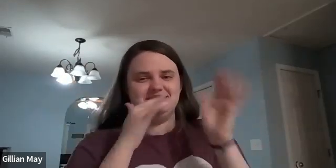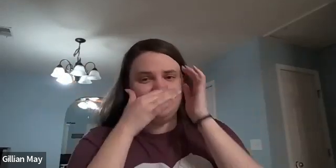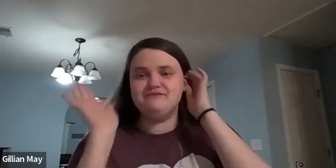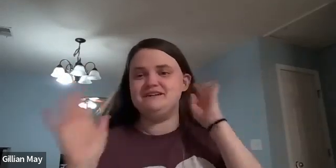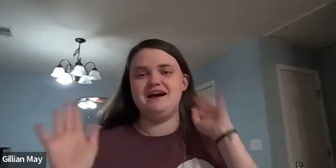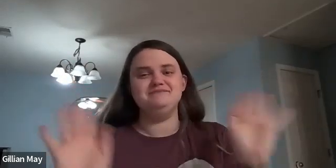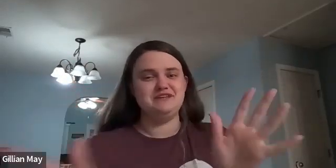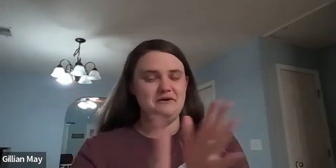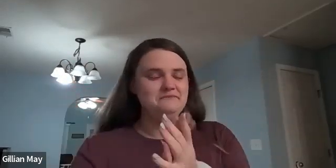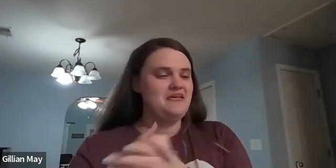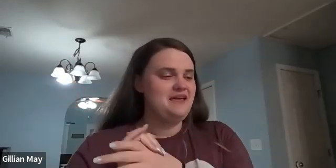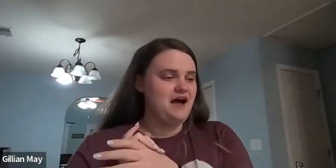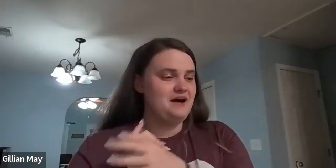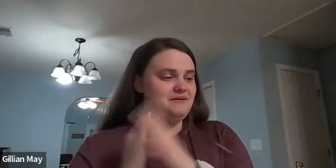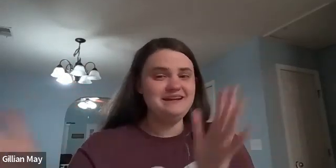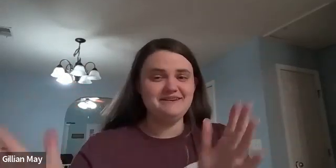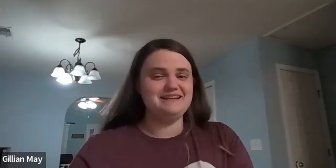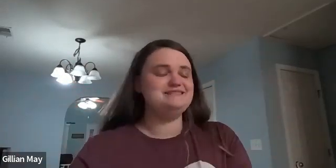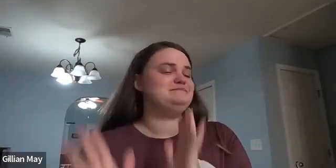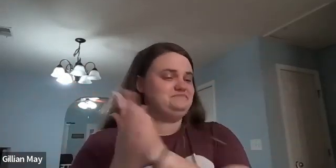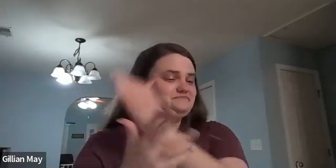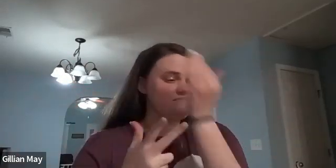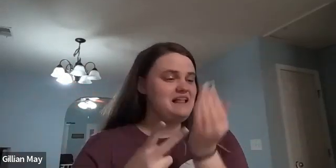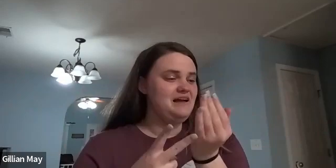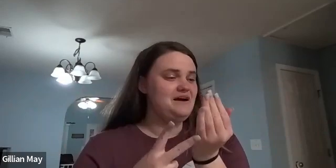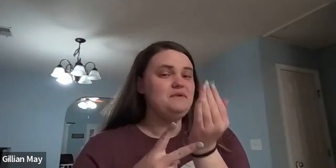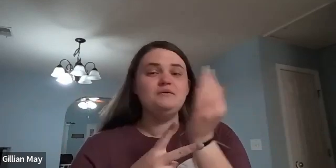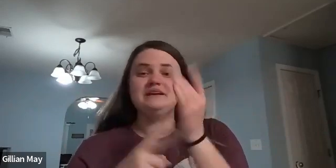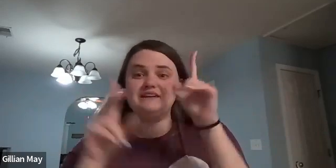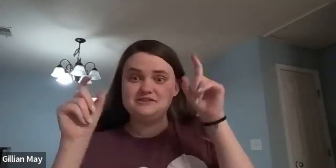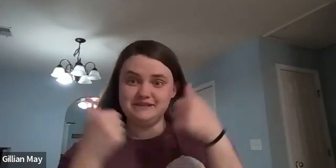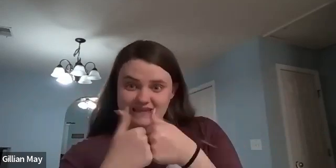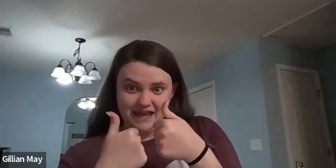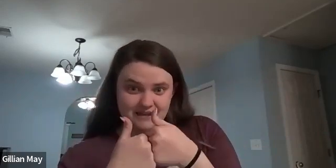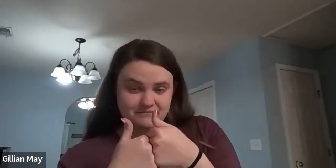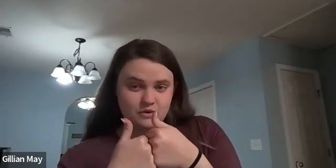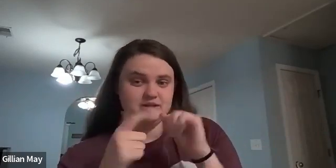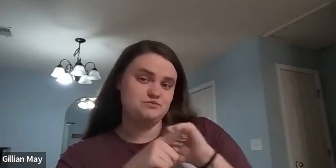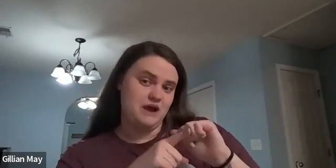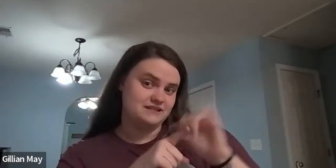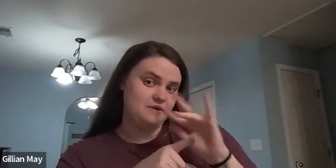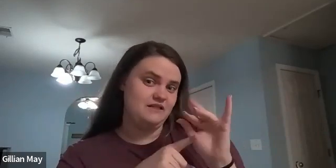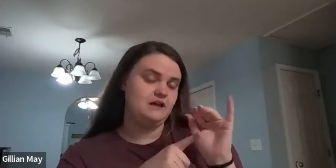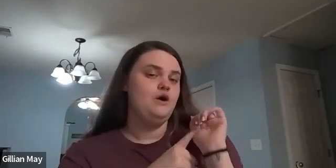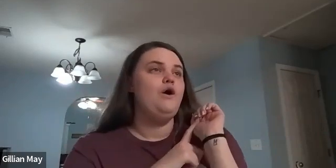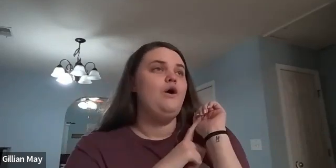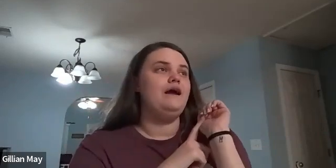this every time. So, anyways, we can either do a game where we just practice spelling, and